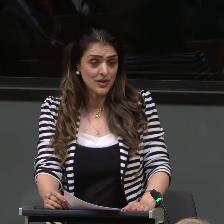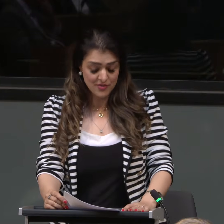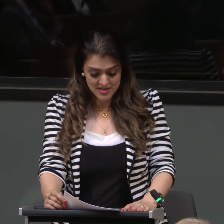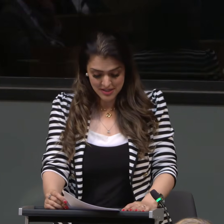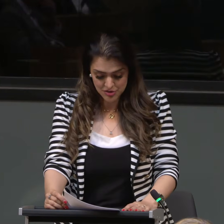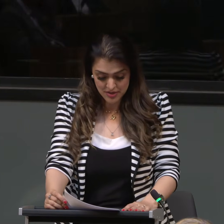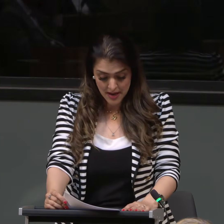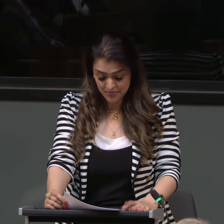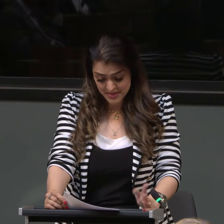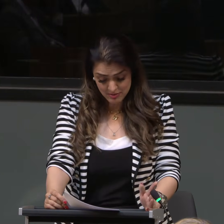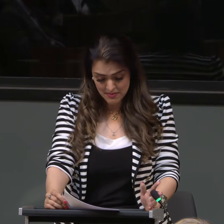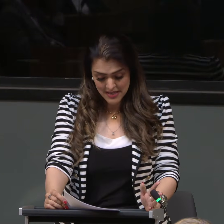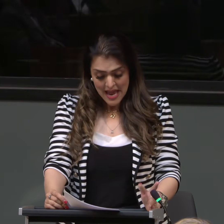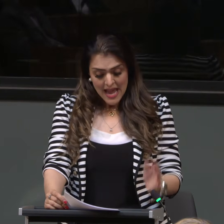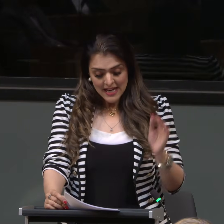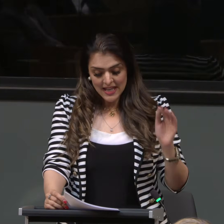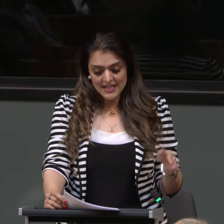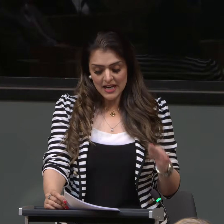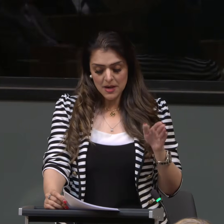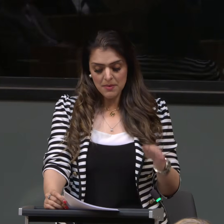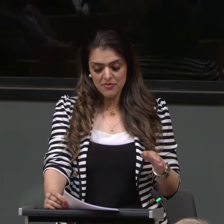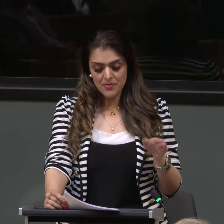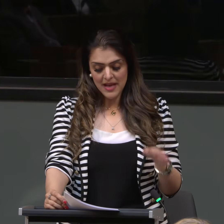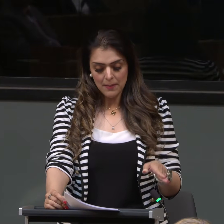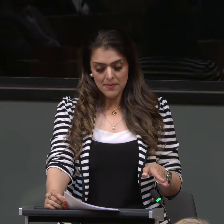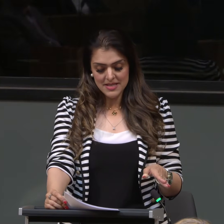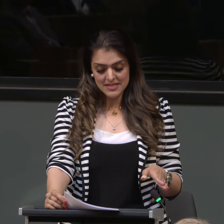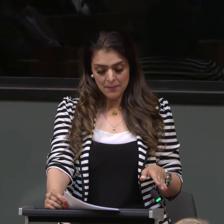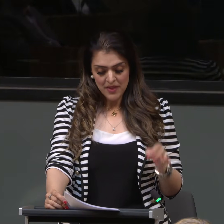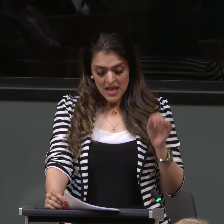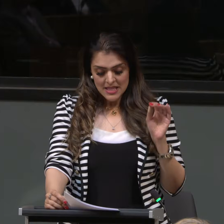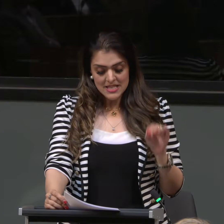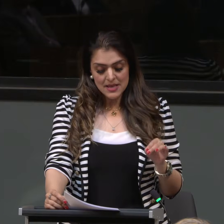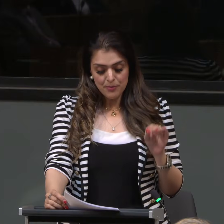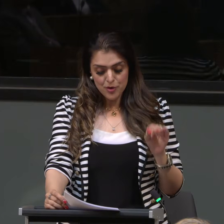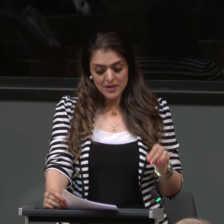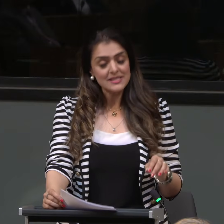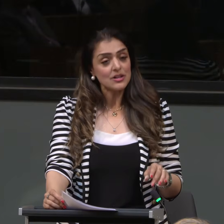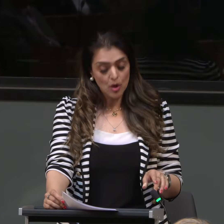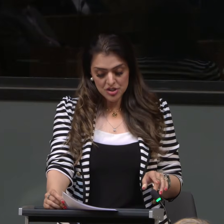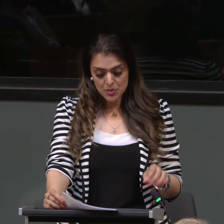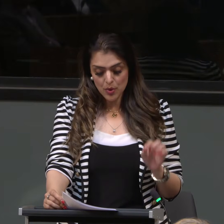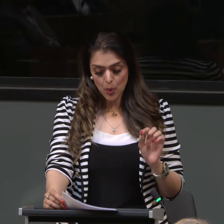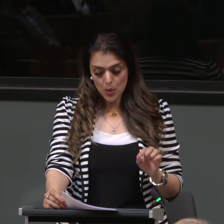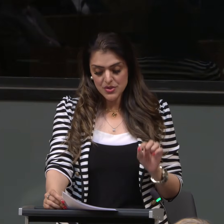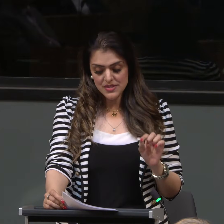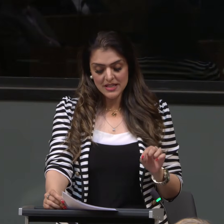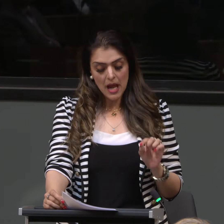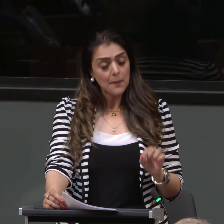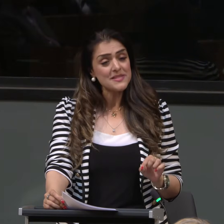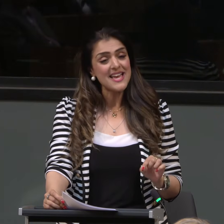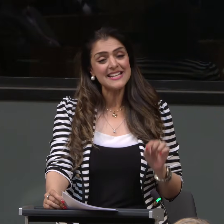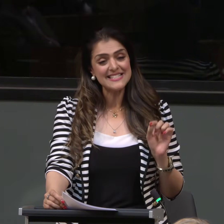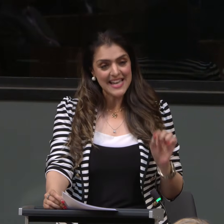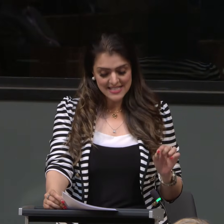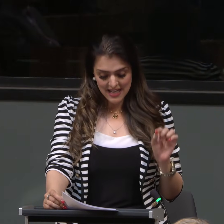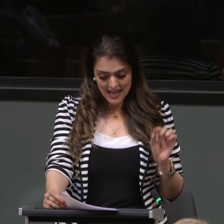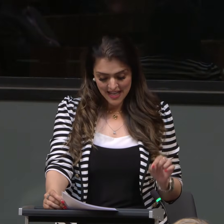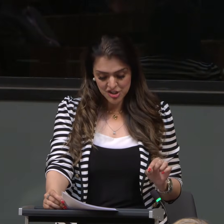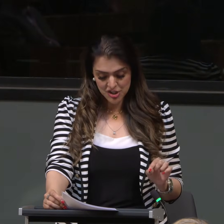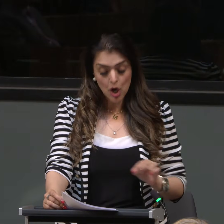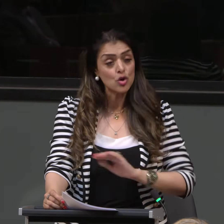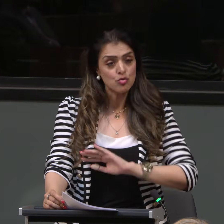fit for a 21st century remit. Can I get a commitment from the Cabinet Minister that this improvement in technology will also see an uptake in